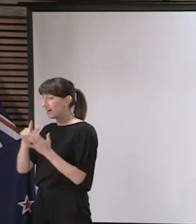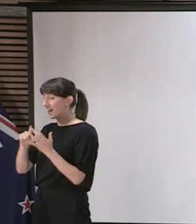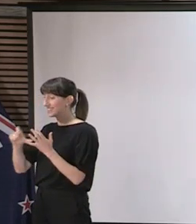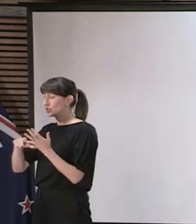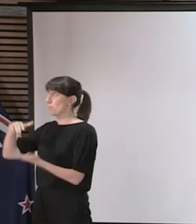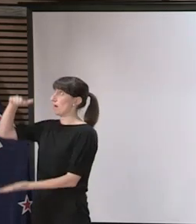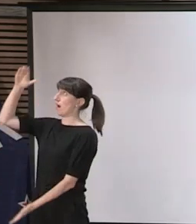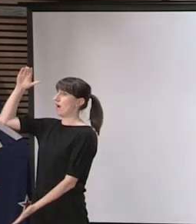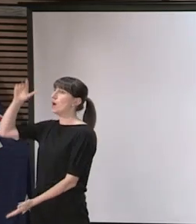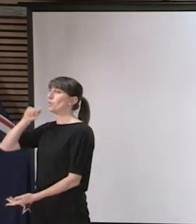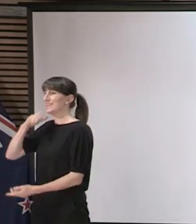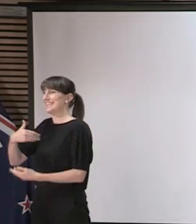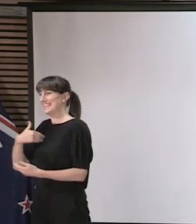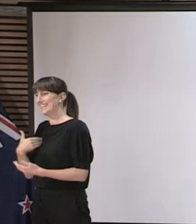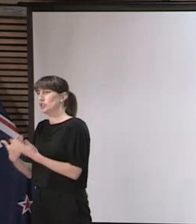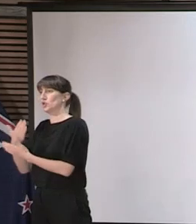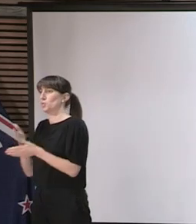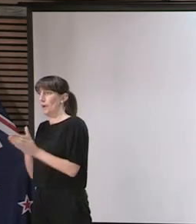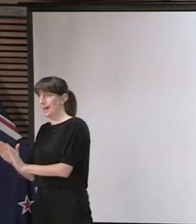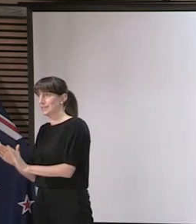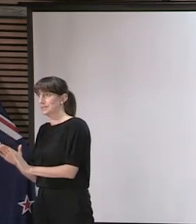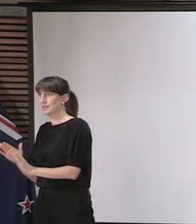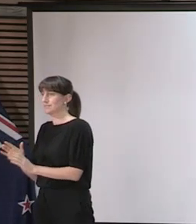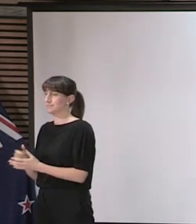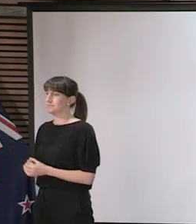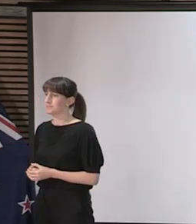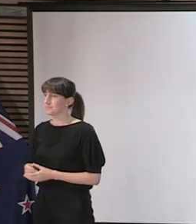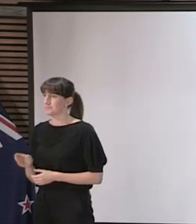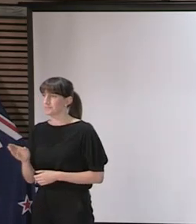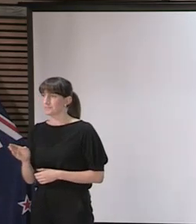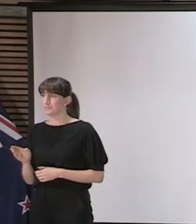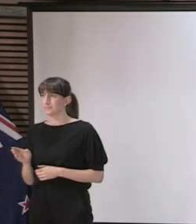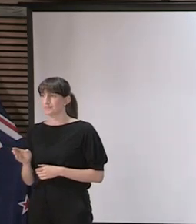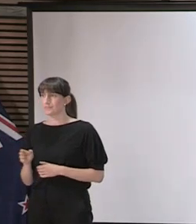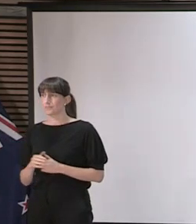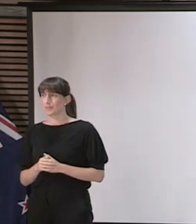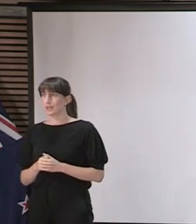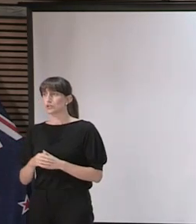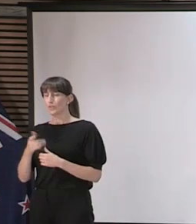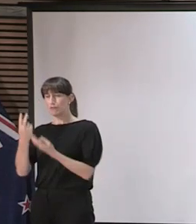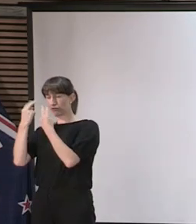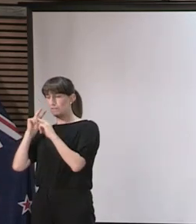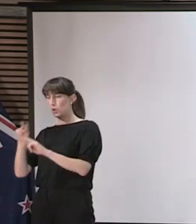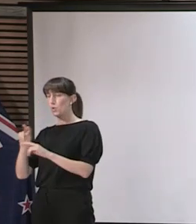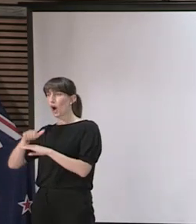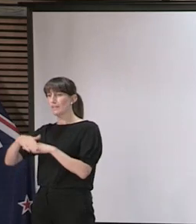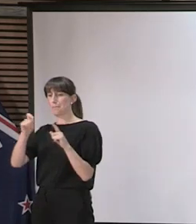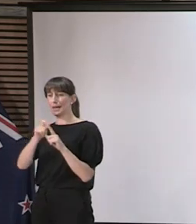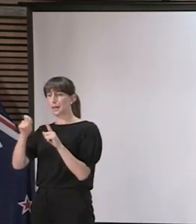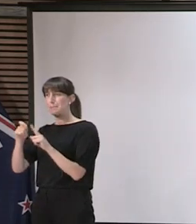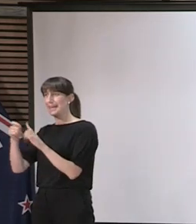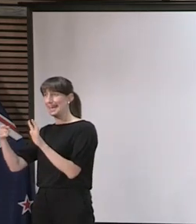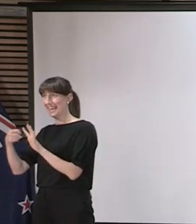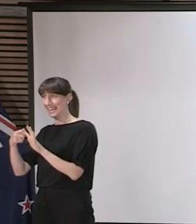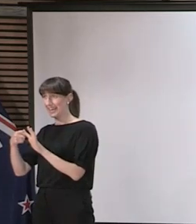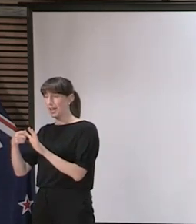too. And also, do you think it's necessary for the Auditor General to independently review the management of PPE? What do you think will come out of that review?